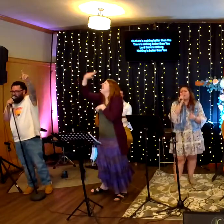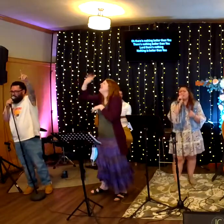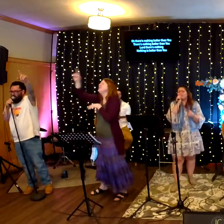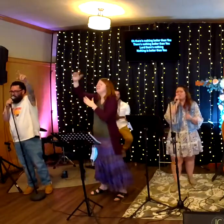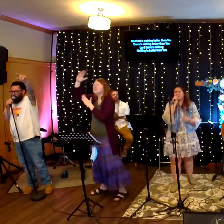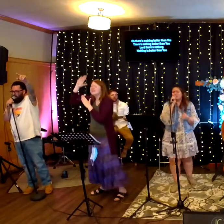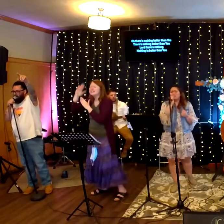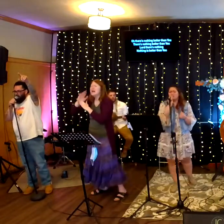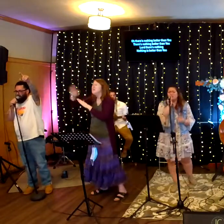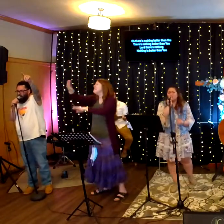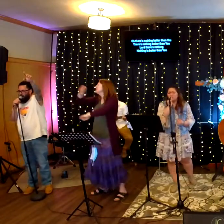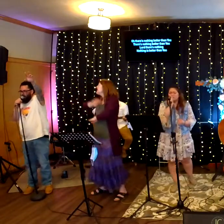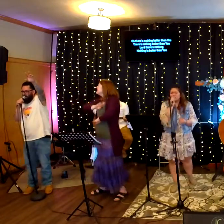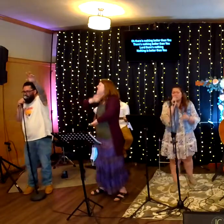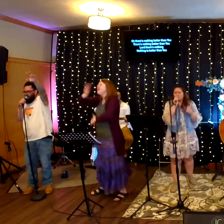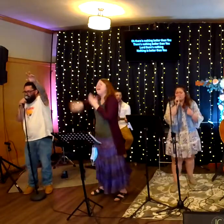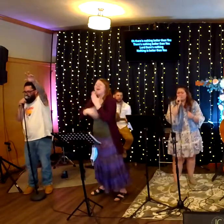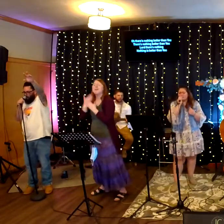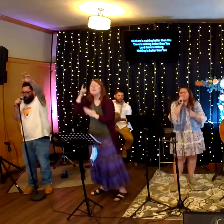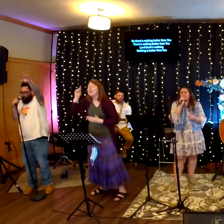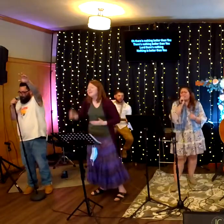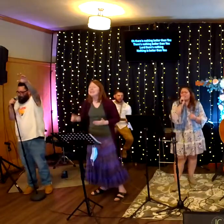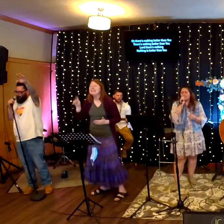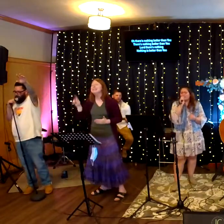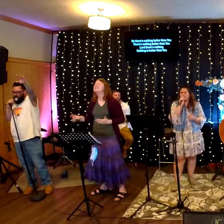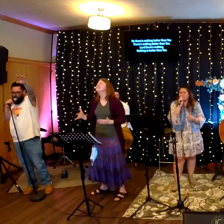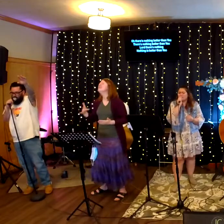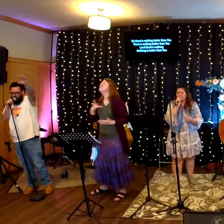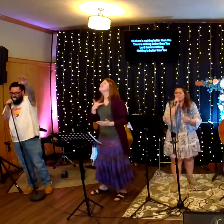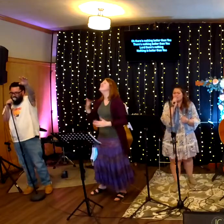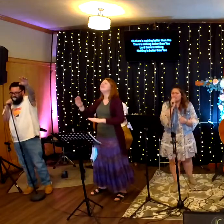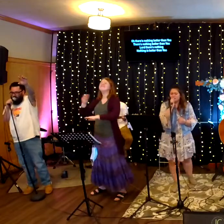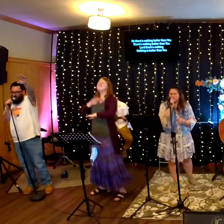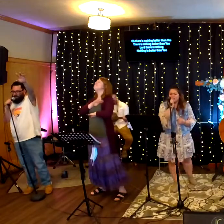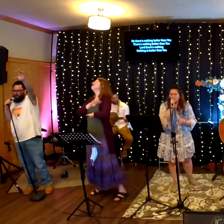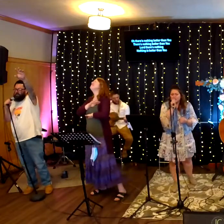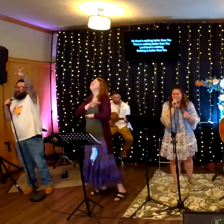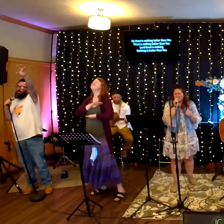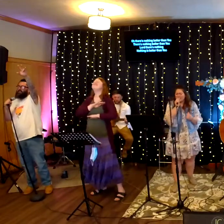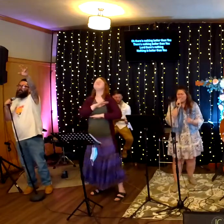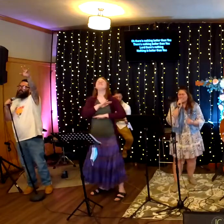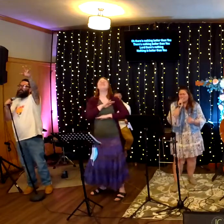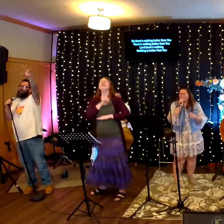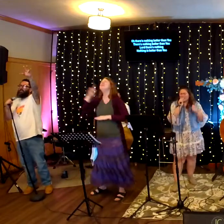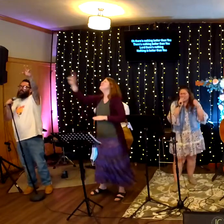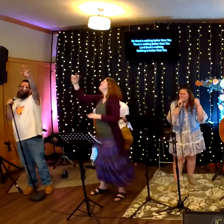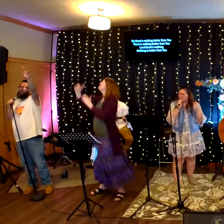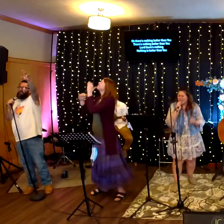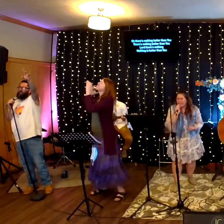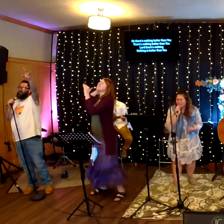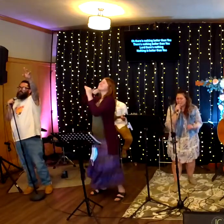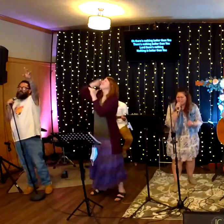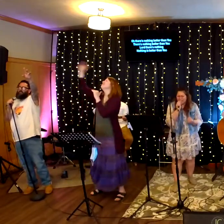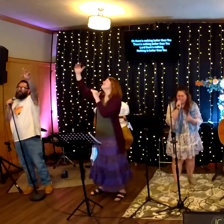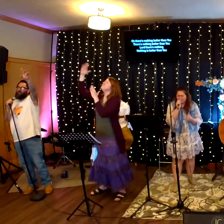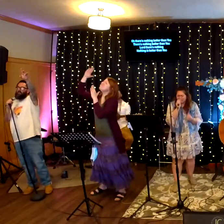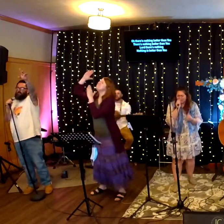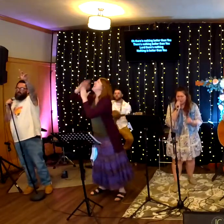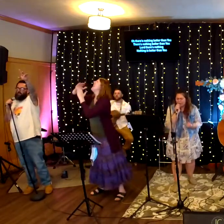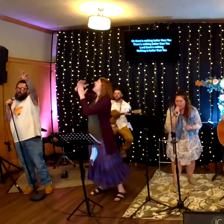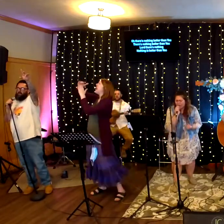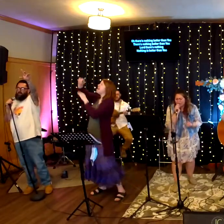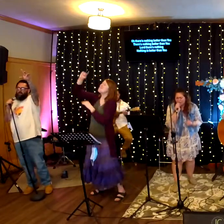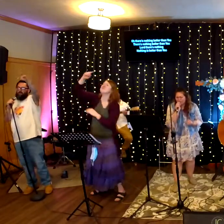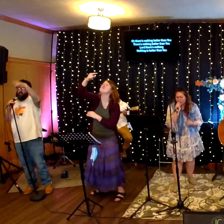you believe it. Nothing better. There's nothing. Sing it out loud. Nothing is better than